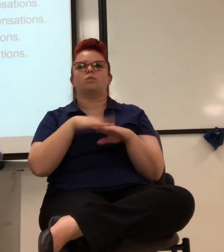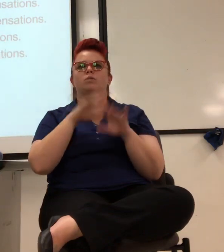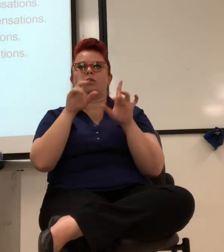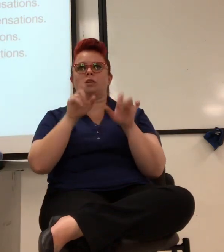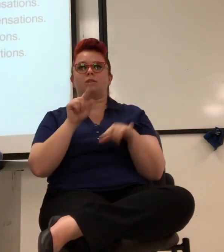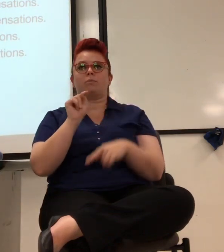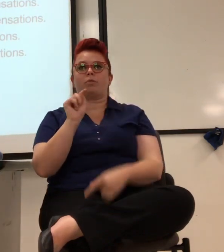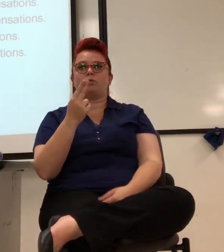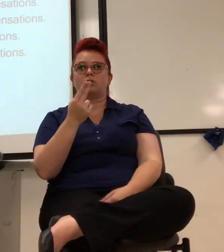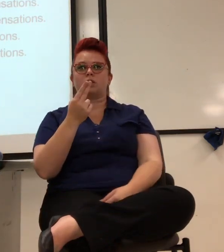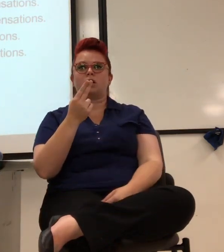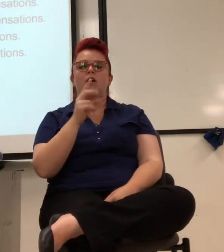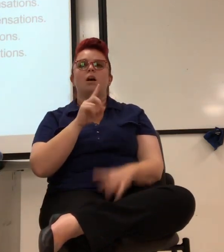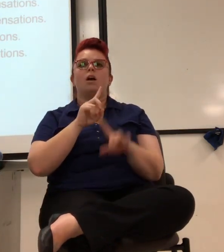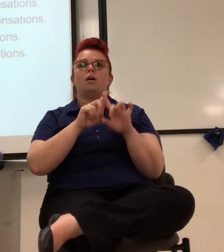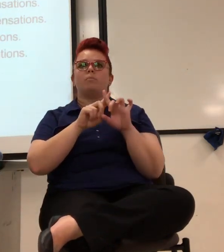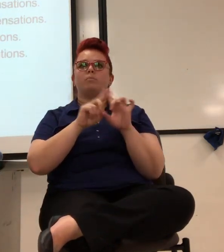acidosis or alkalosis.